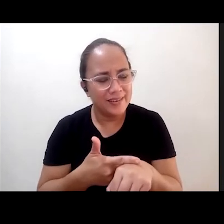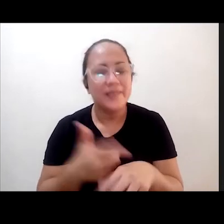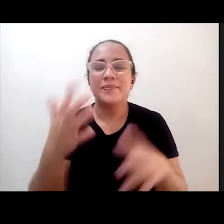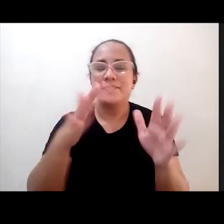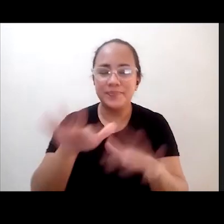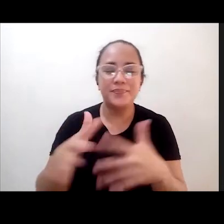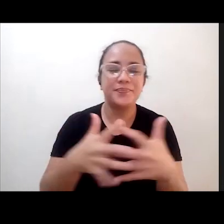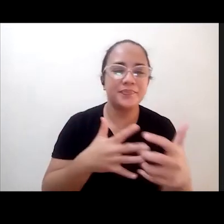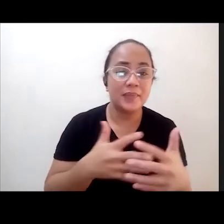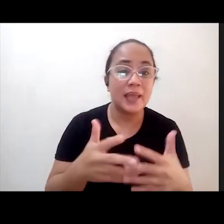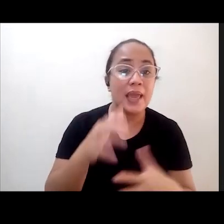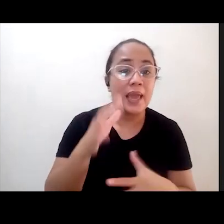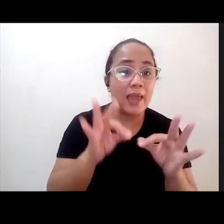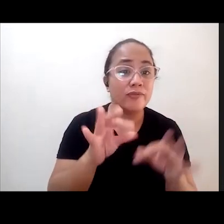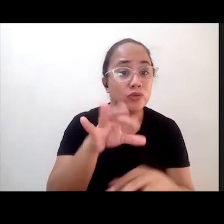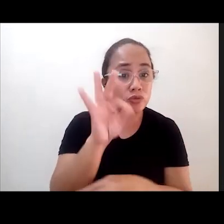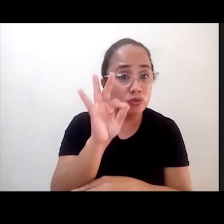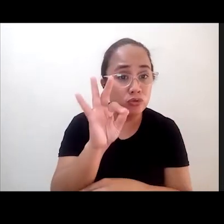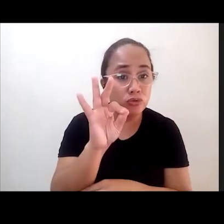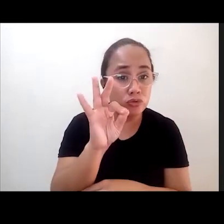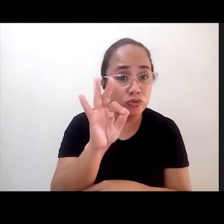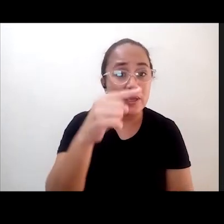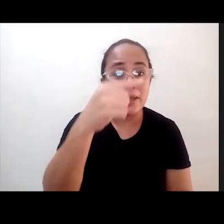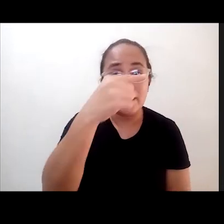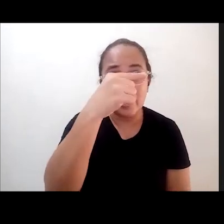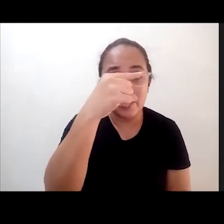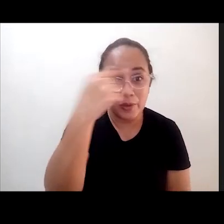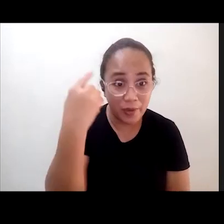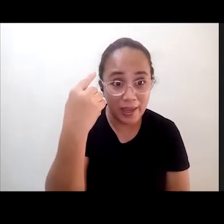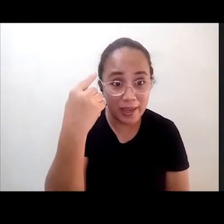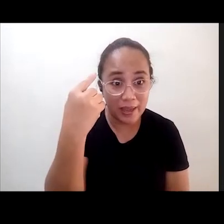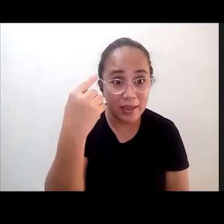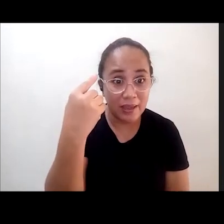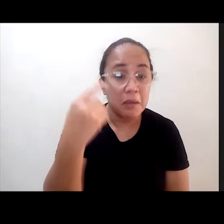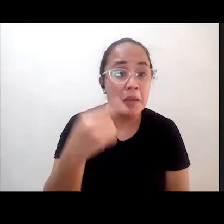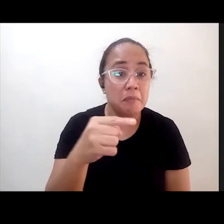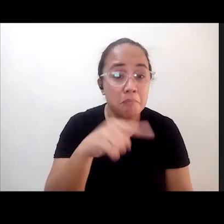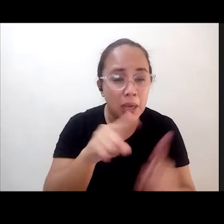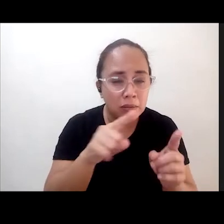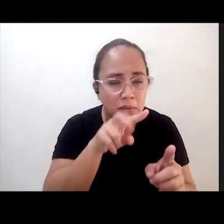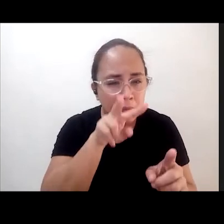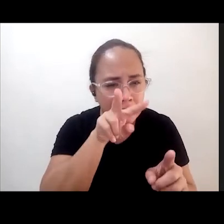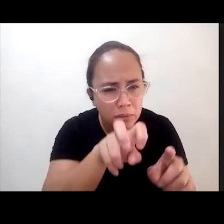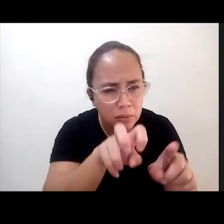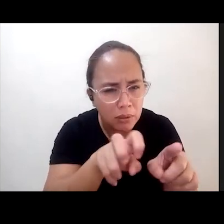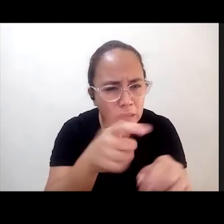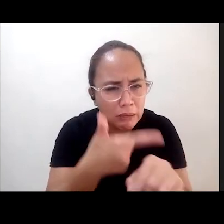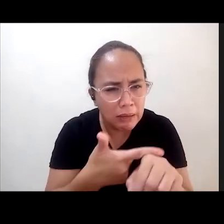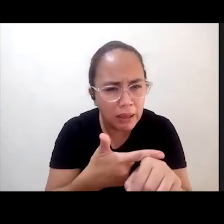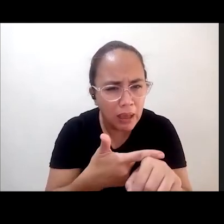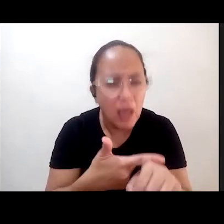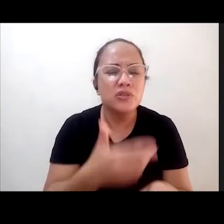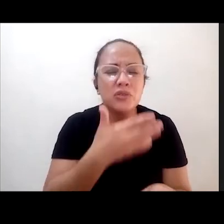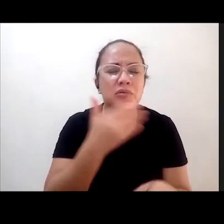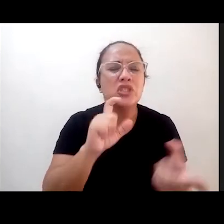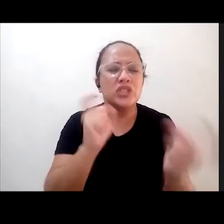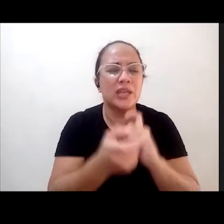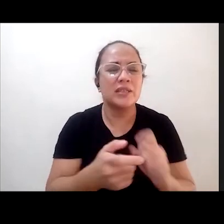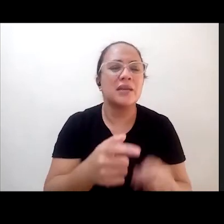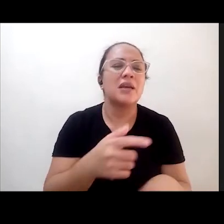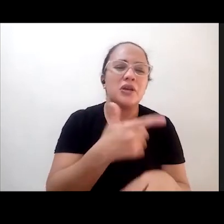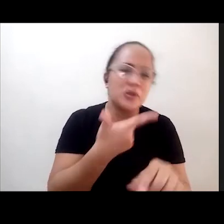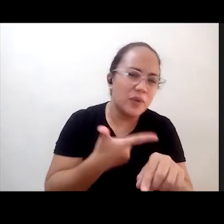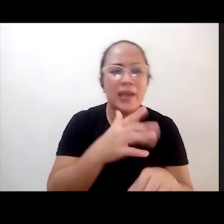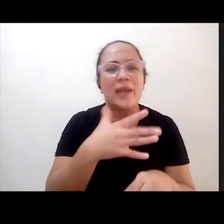if you pick black and it turned out gray, then just say gray and white. And if you can change the gray to black, it's going to